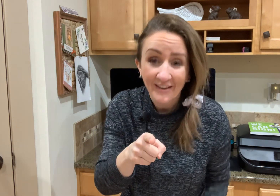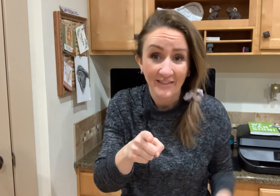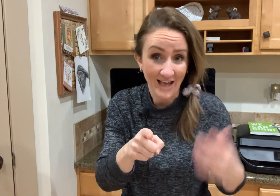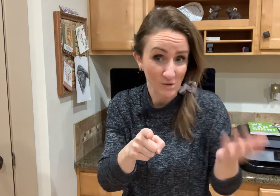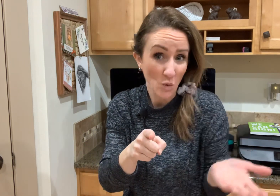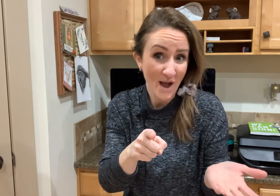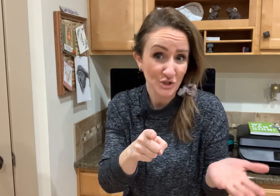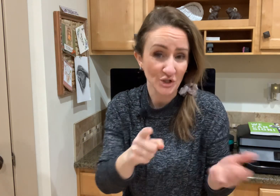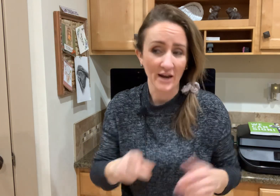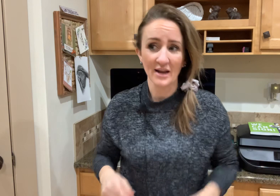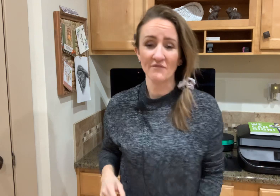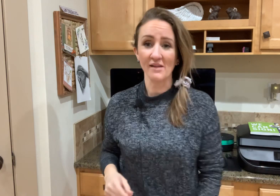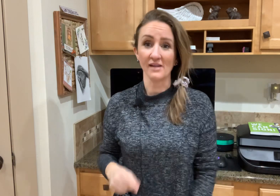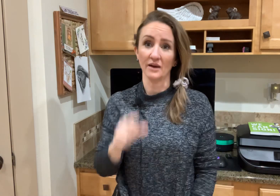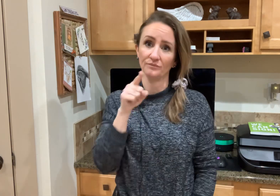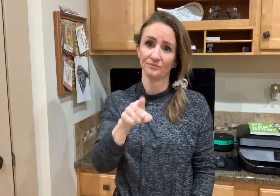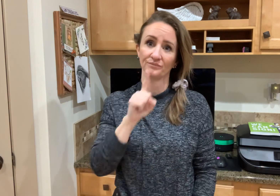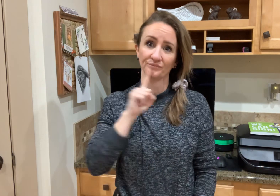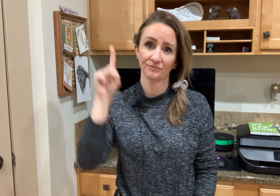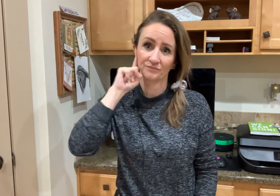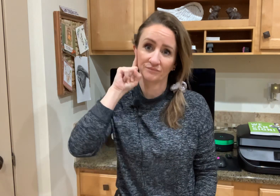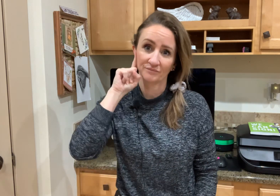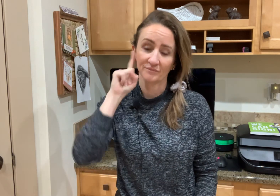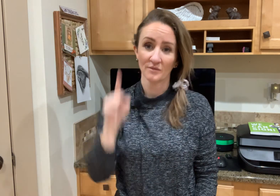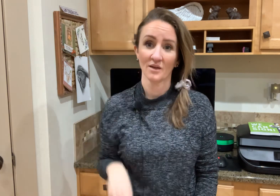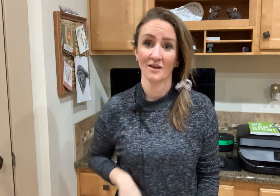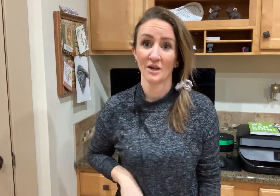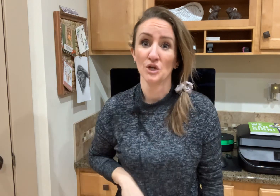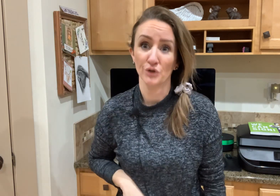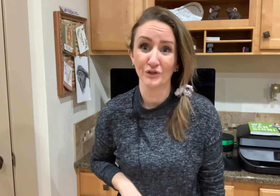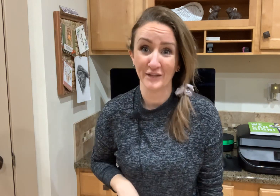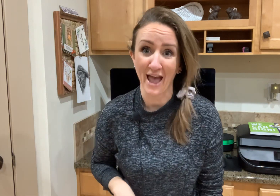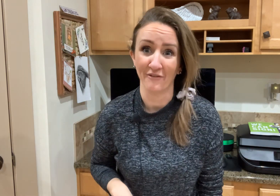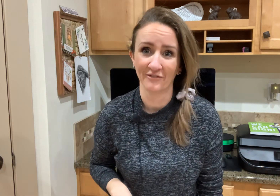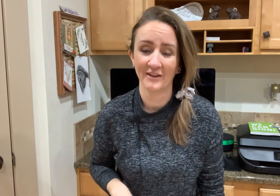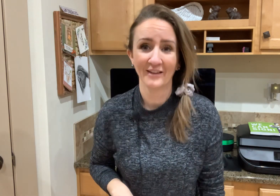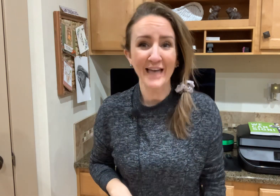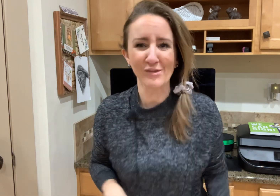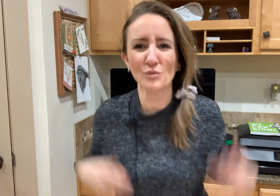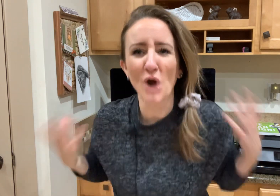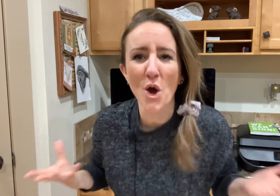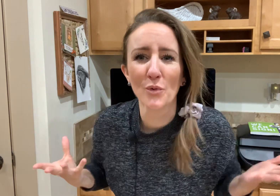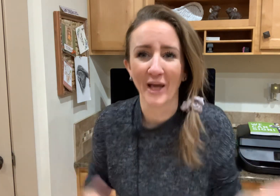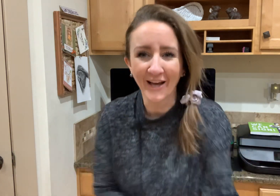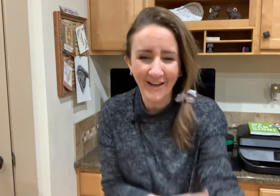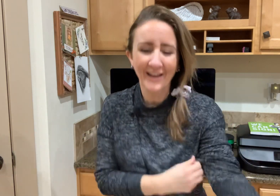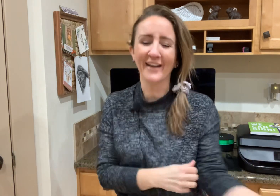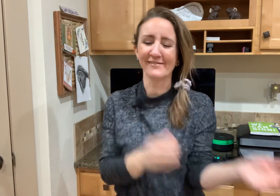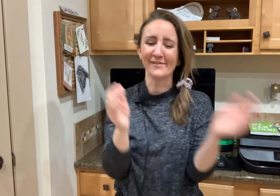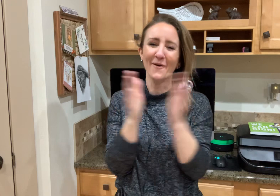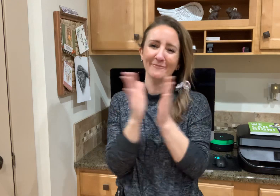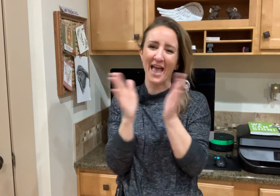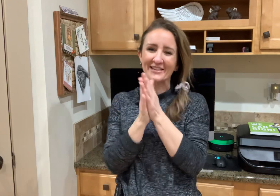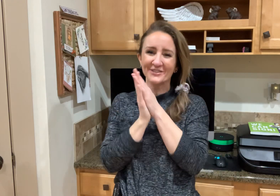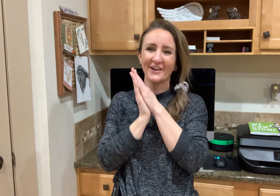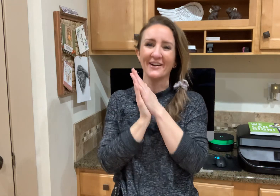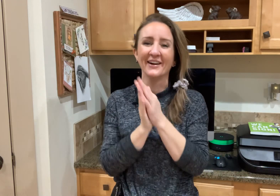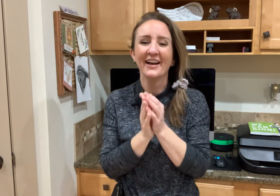That's a question. If I said, you're deaf, that's rude. So make sure